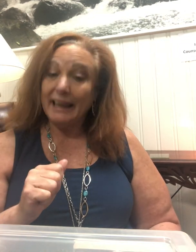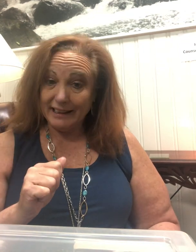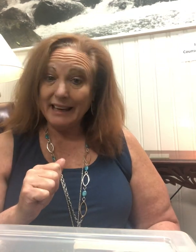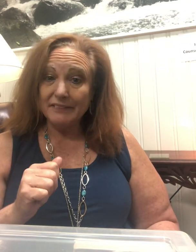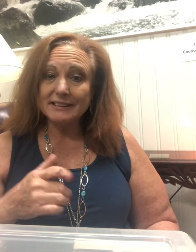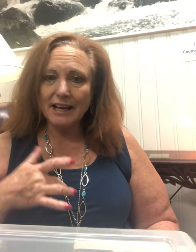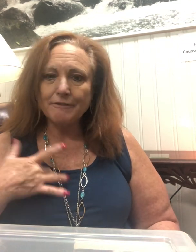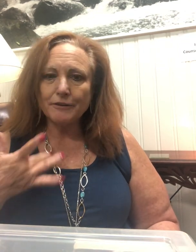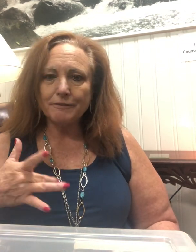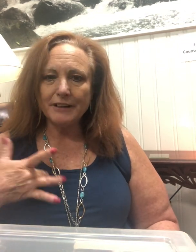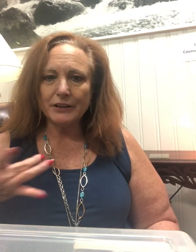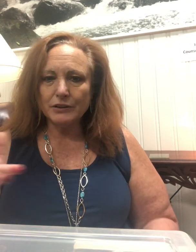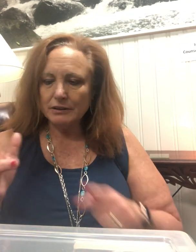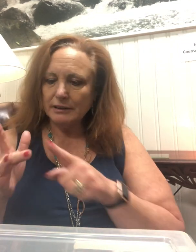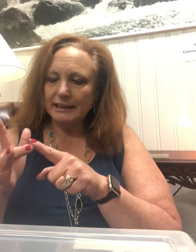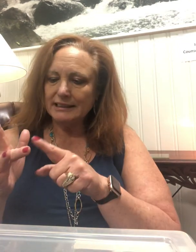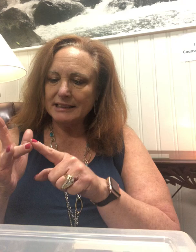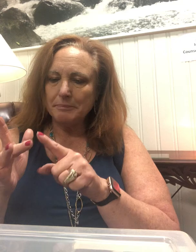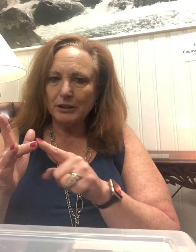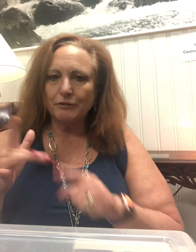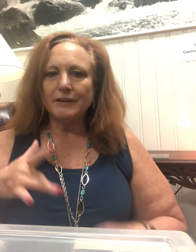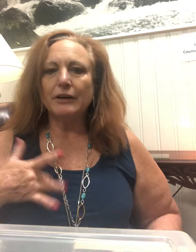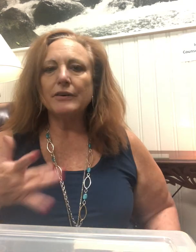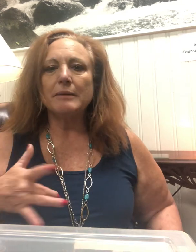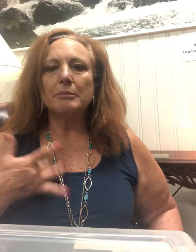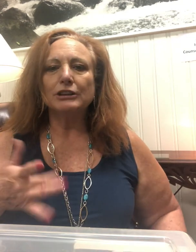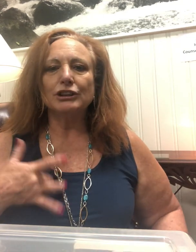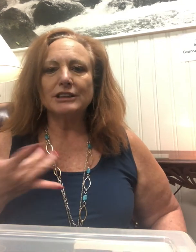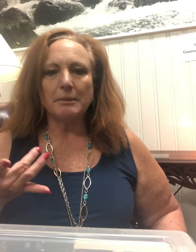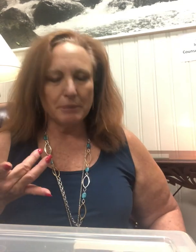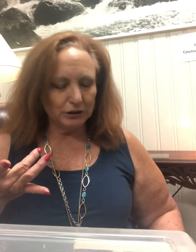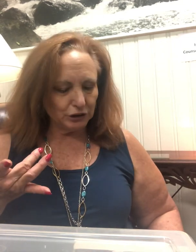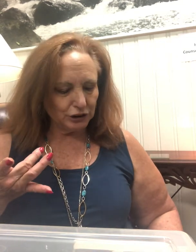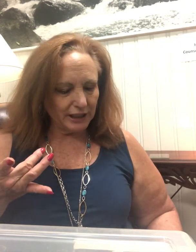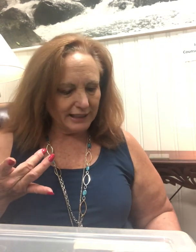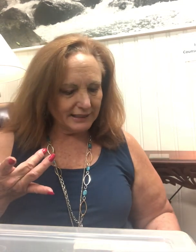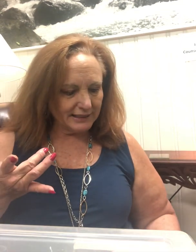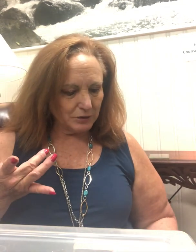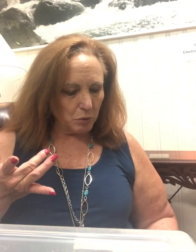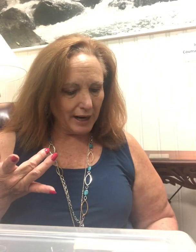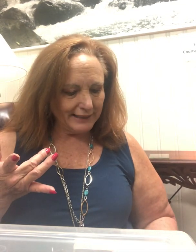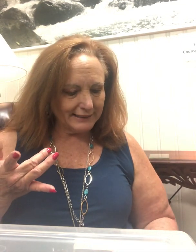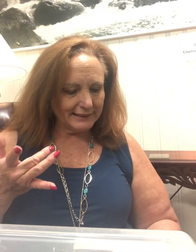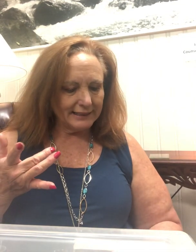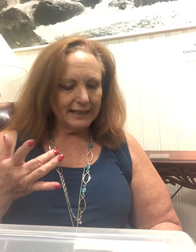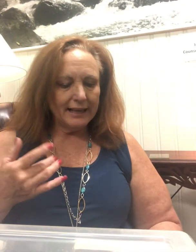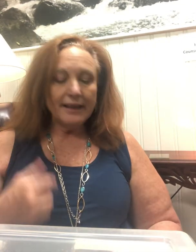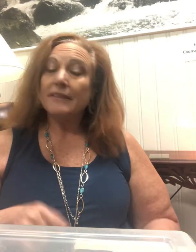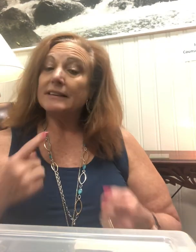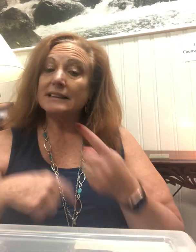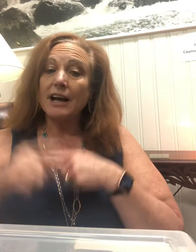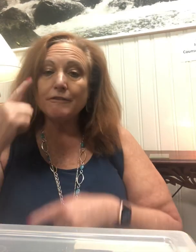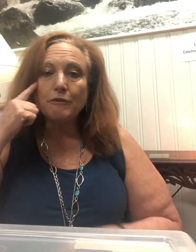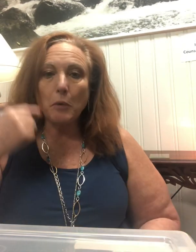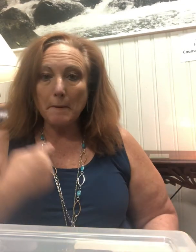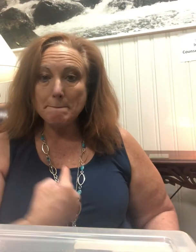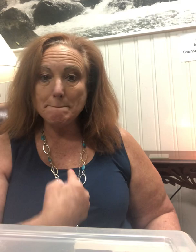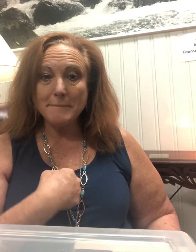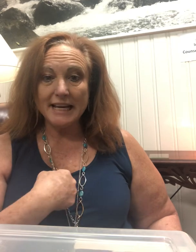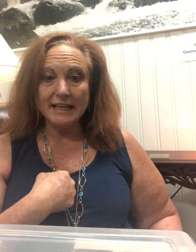Again, the sign for feel, it's the middle finger that brushes up on your chest twice. The sign for me, you